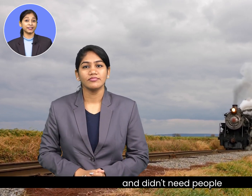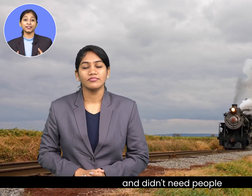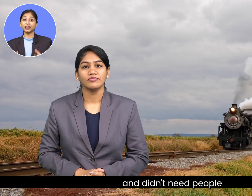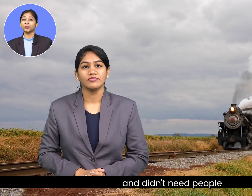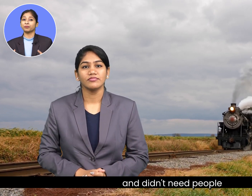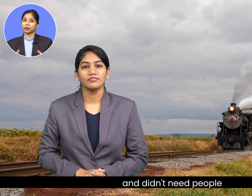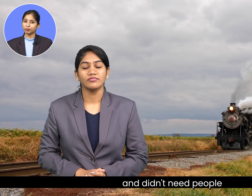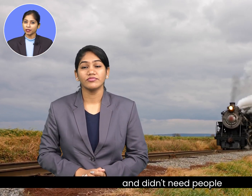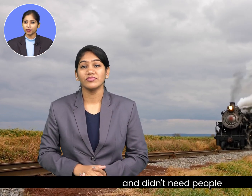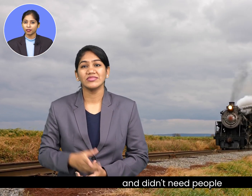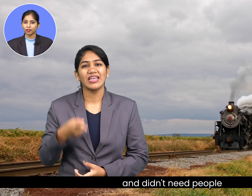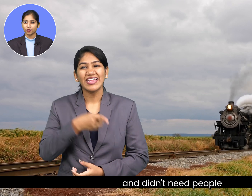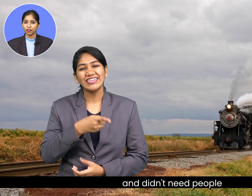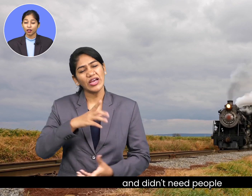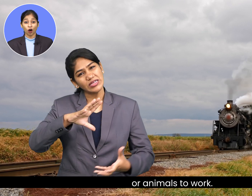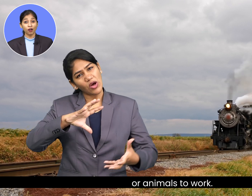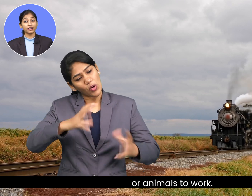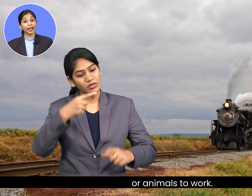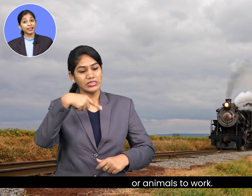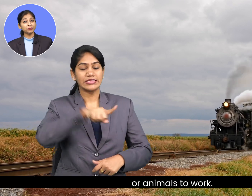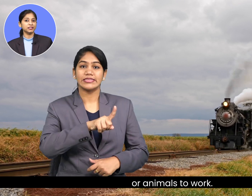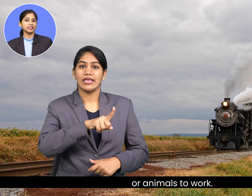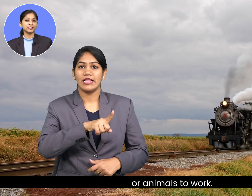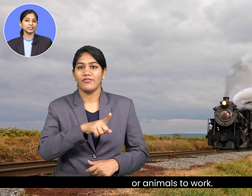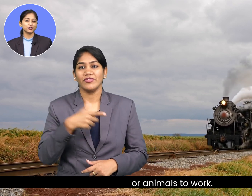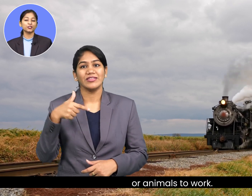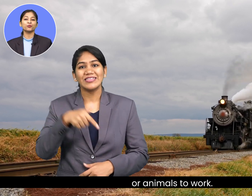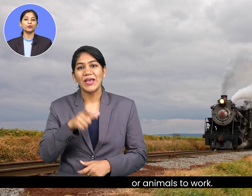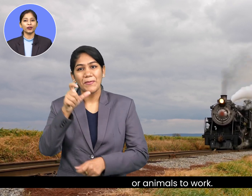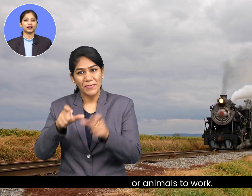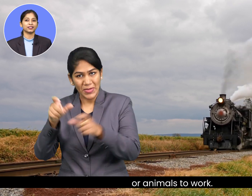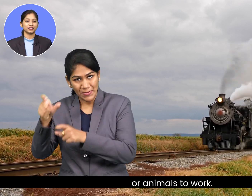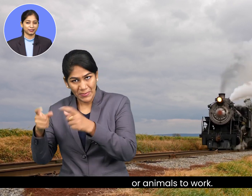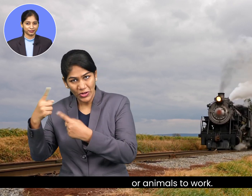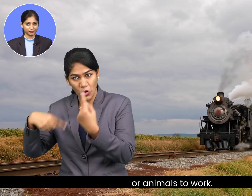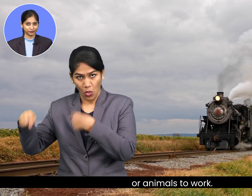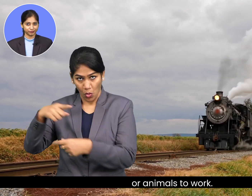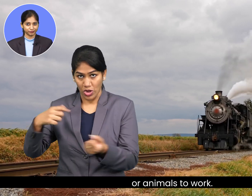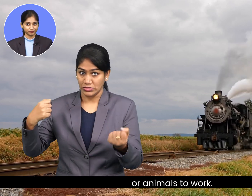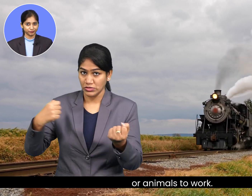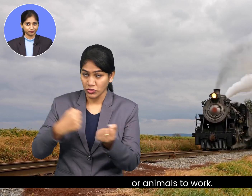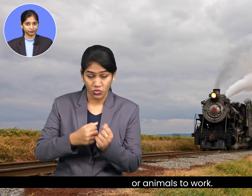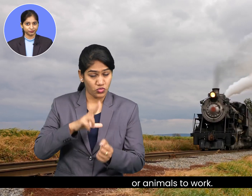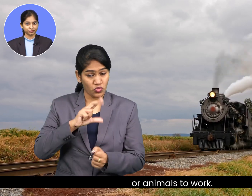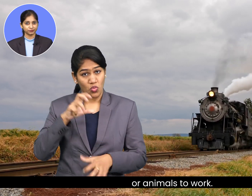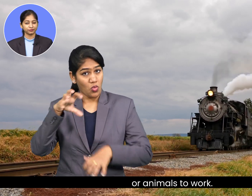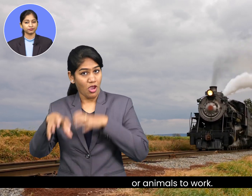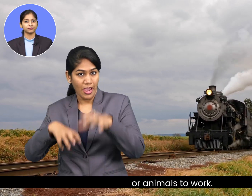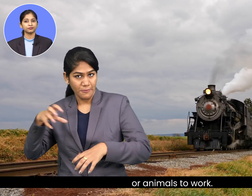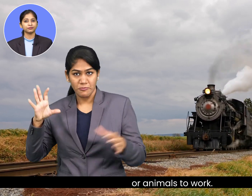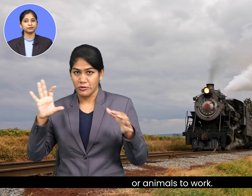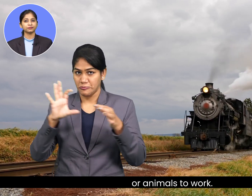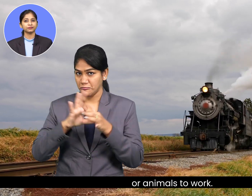And didn't need people or animals to work.